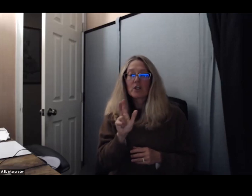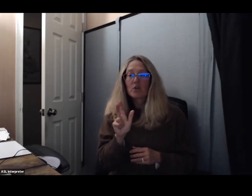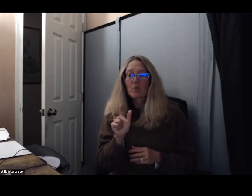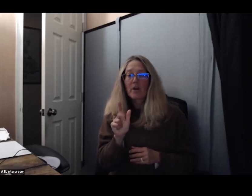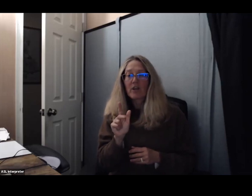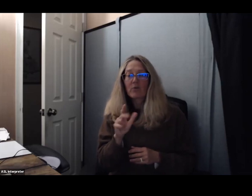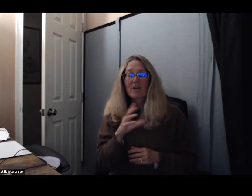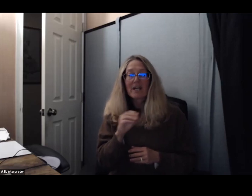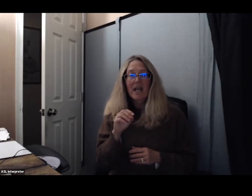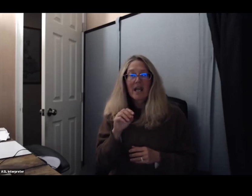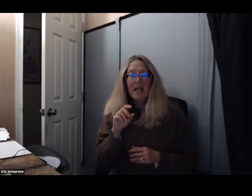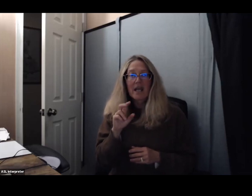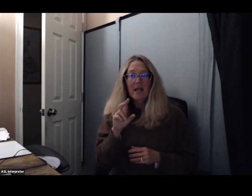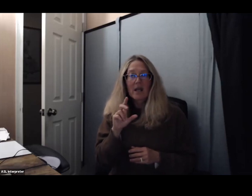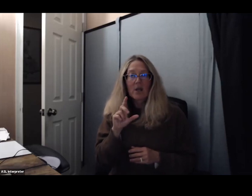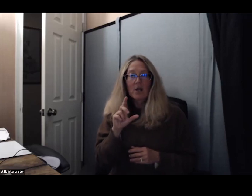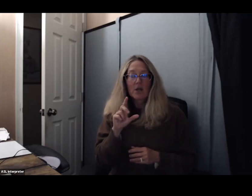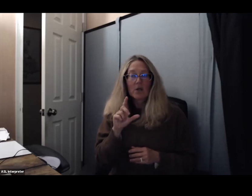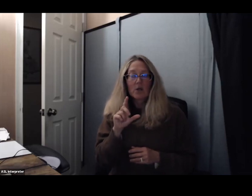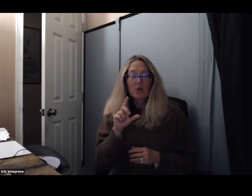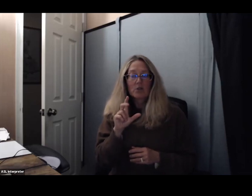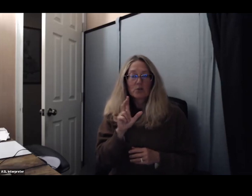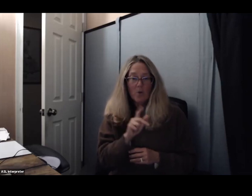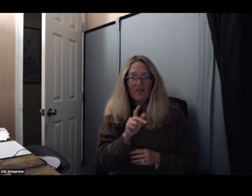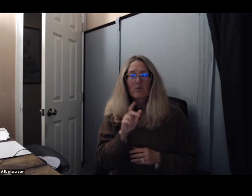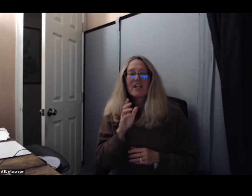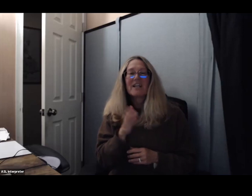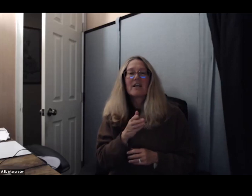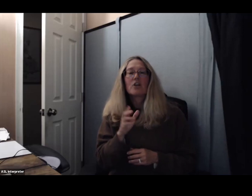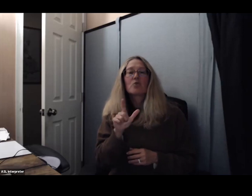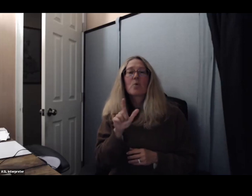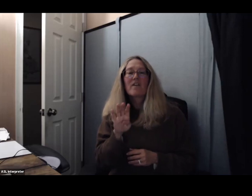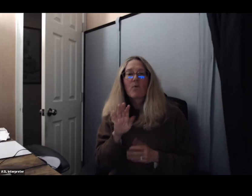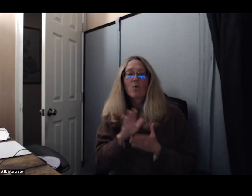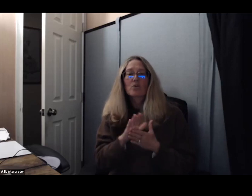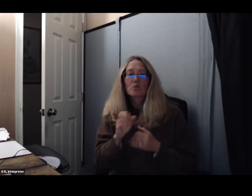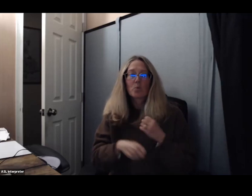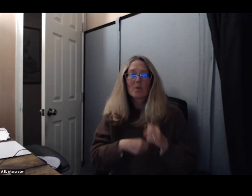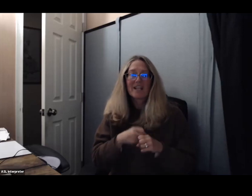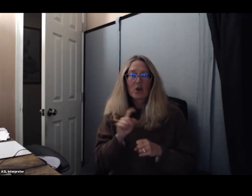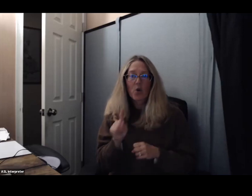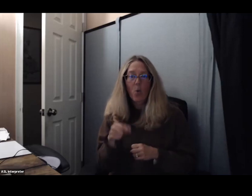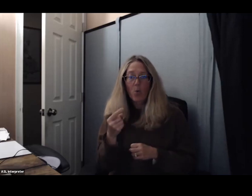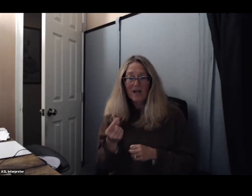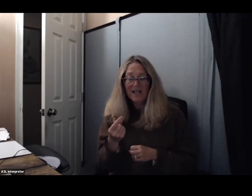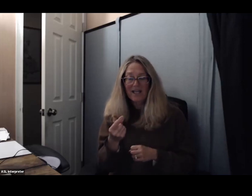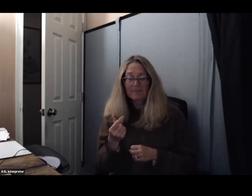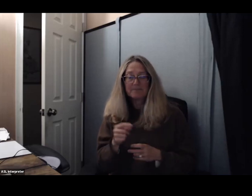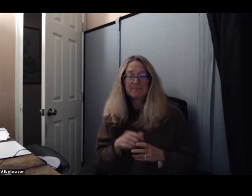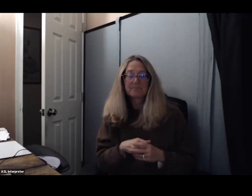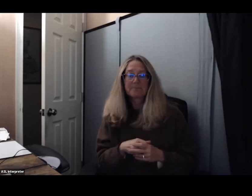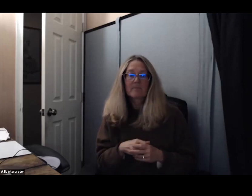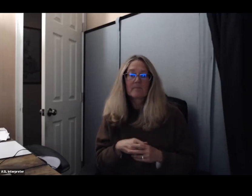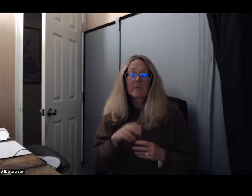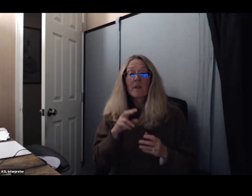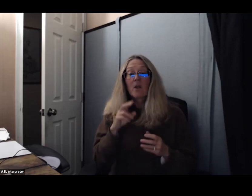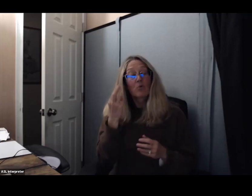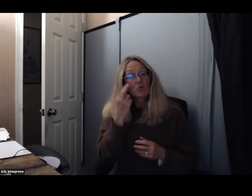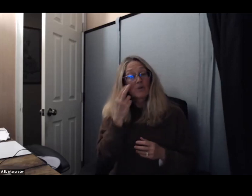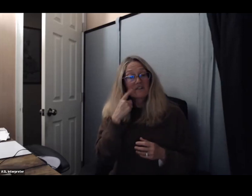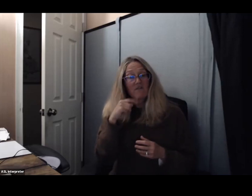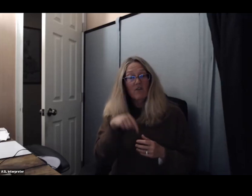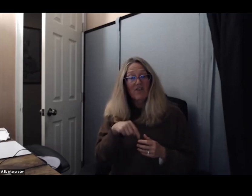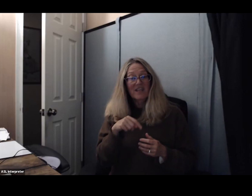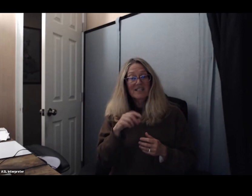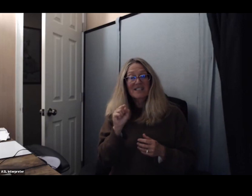2022-2023 and 2023 and 24 school year only. And the purpose for the